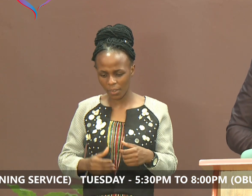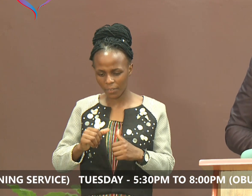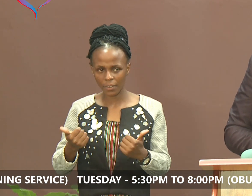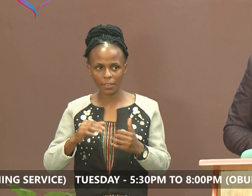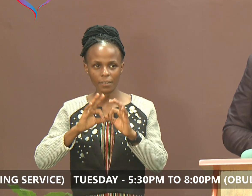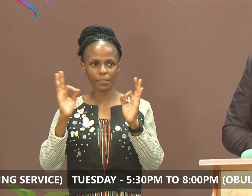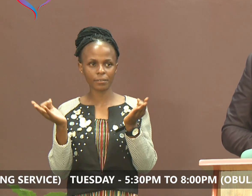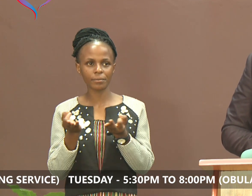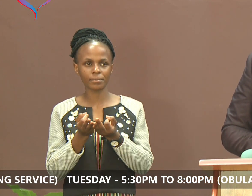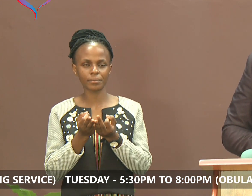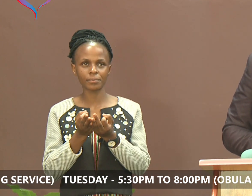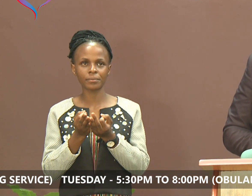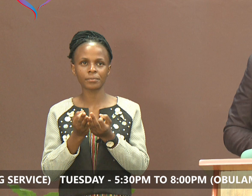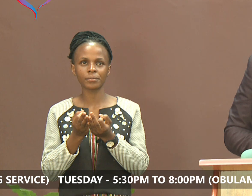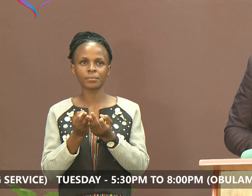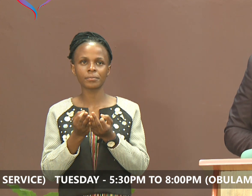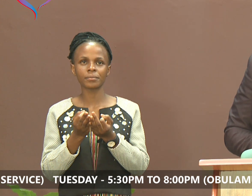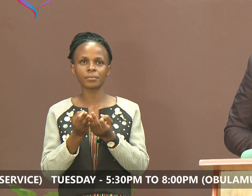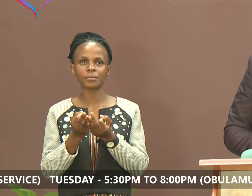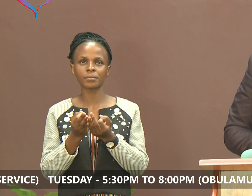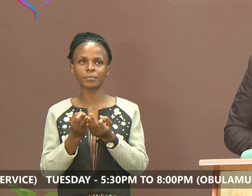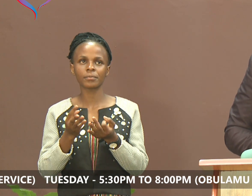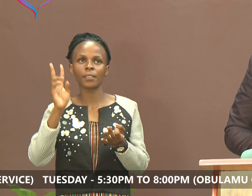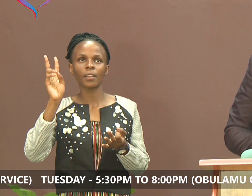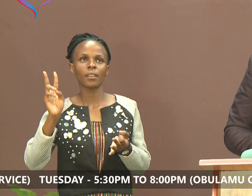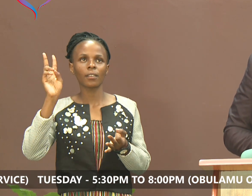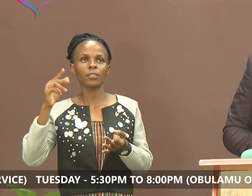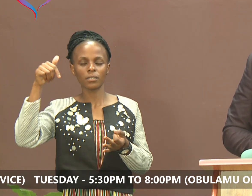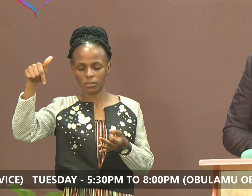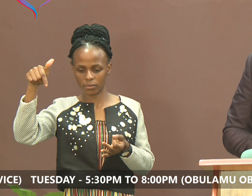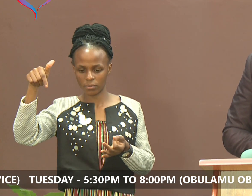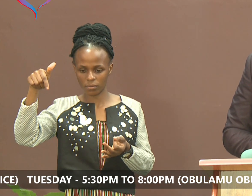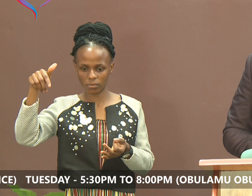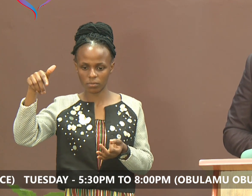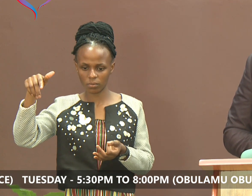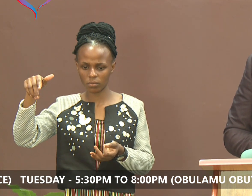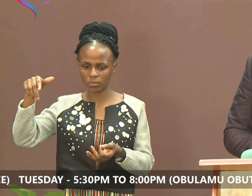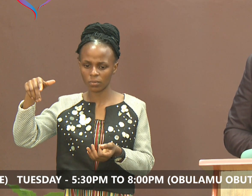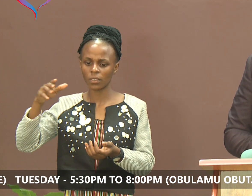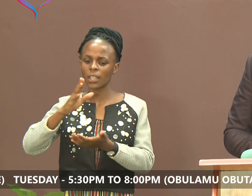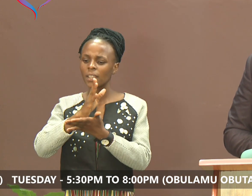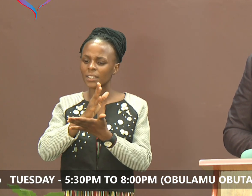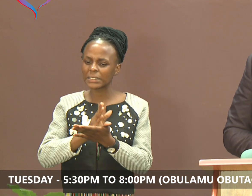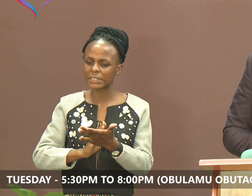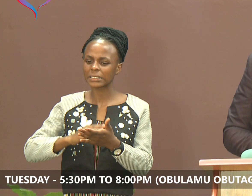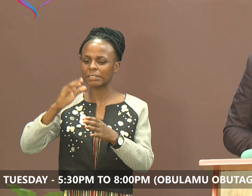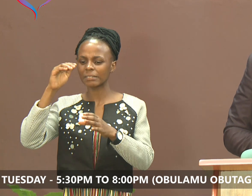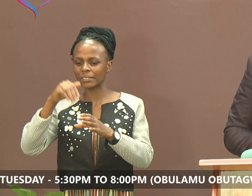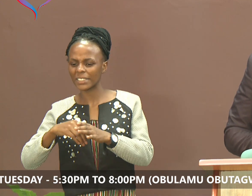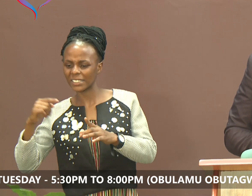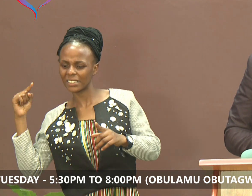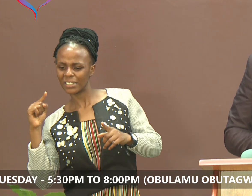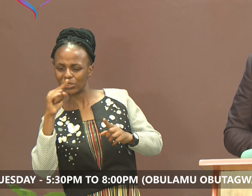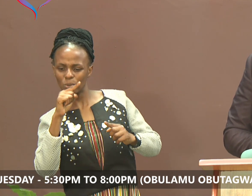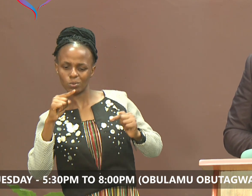family ndalati. That is verse 7. And some fell among thorns, and the